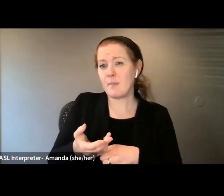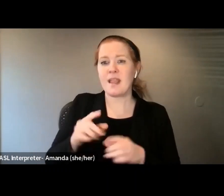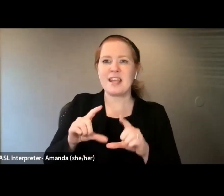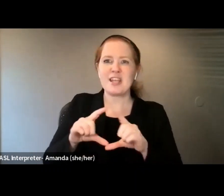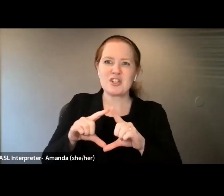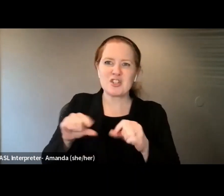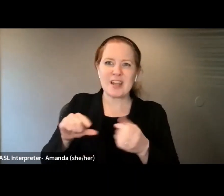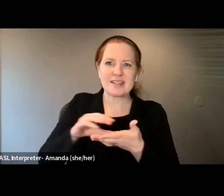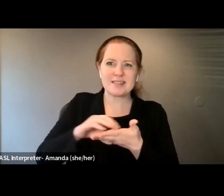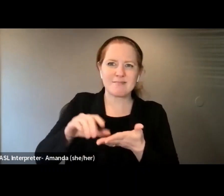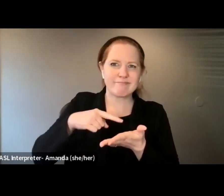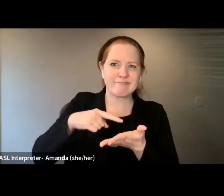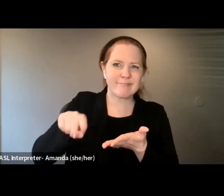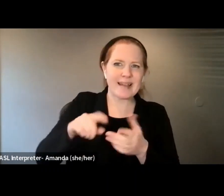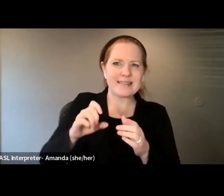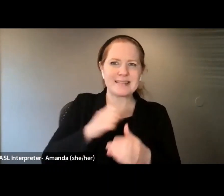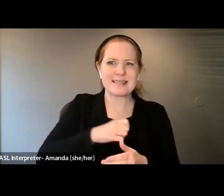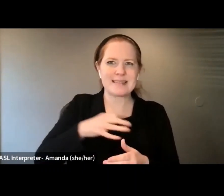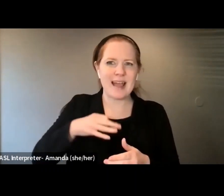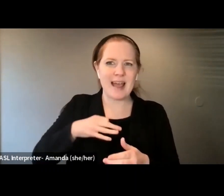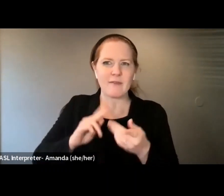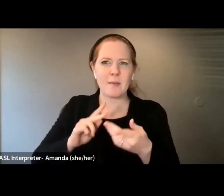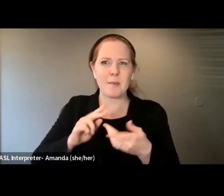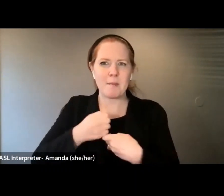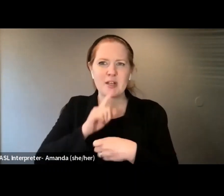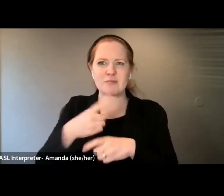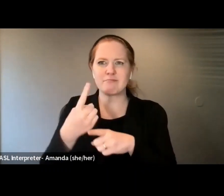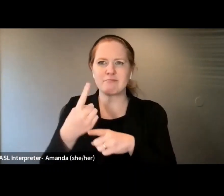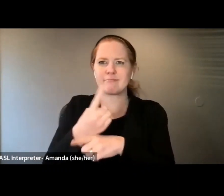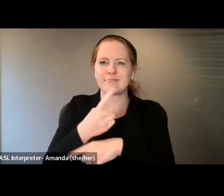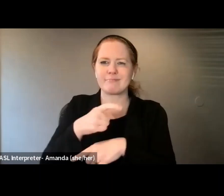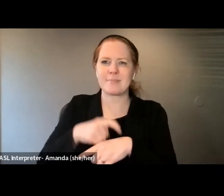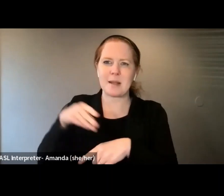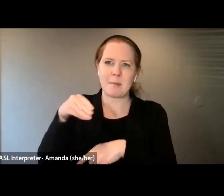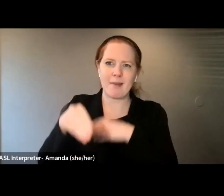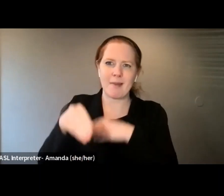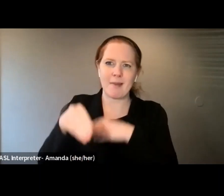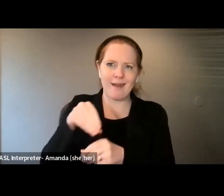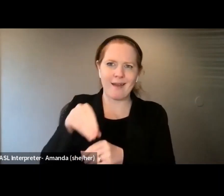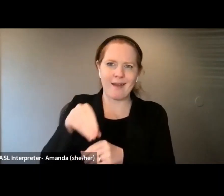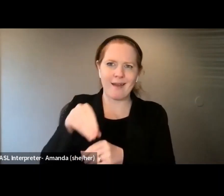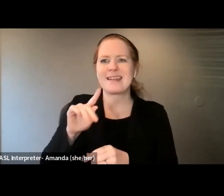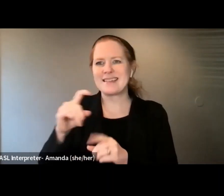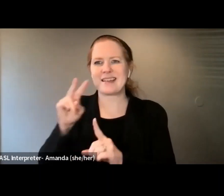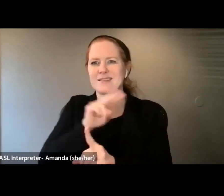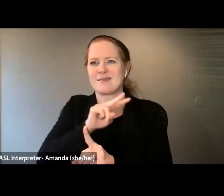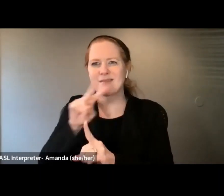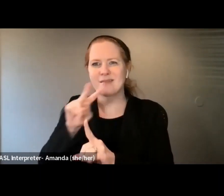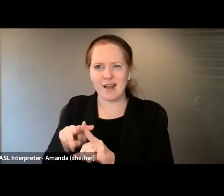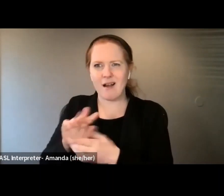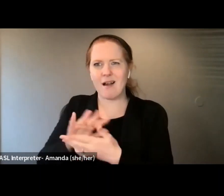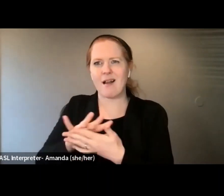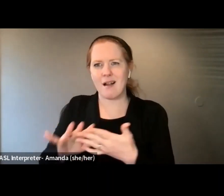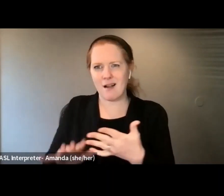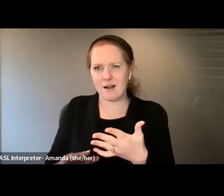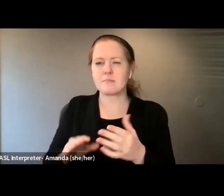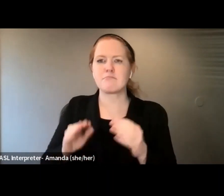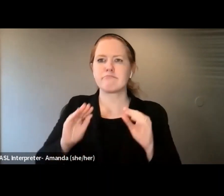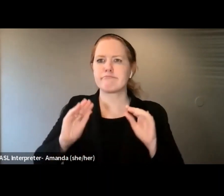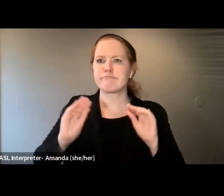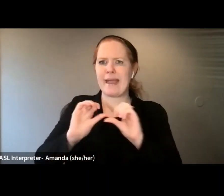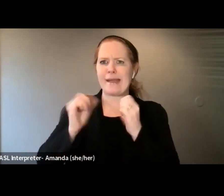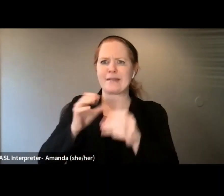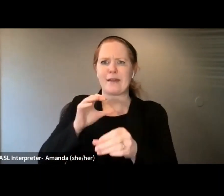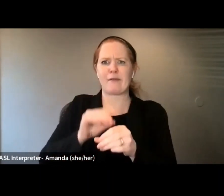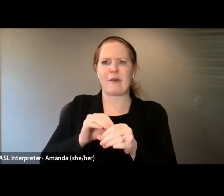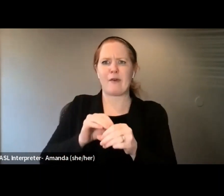staff to make sure that their staff get paid regularly and file taxes on their behalf, but there's no agency involved in the